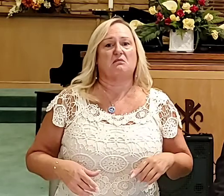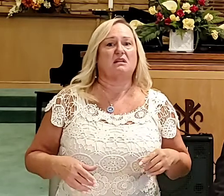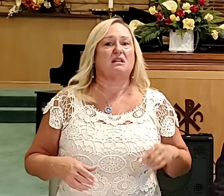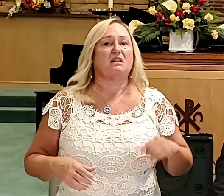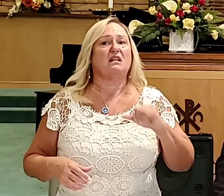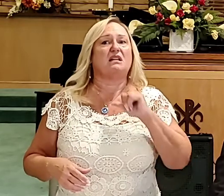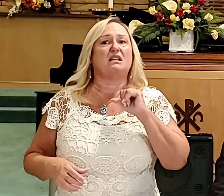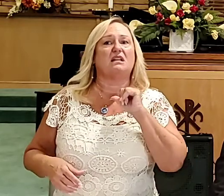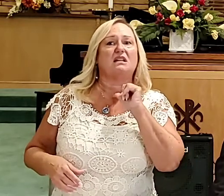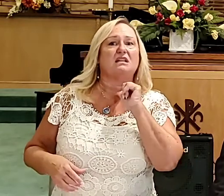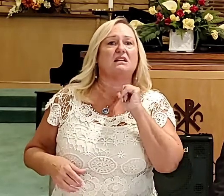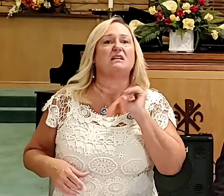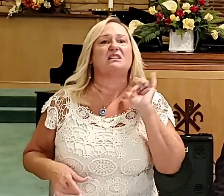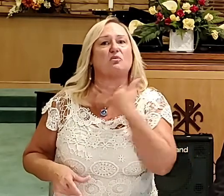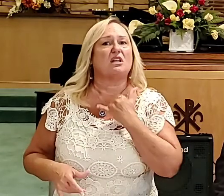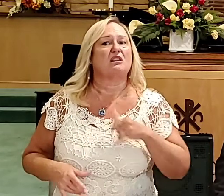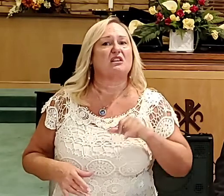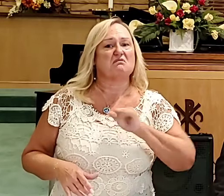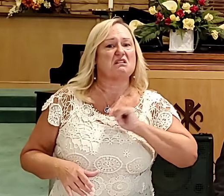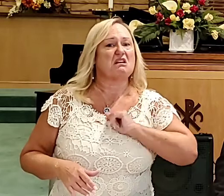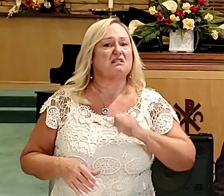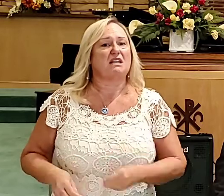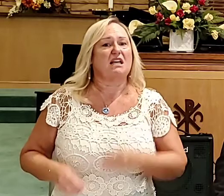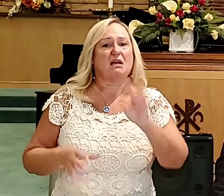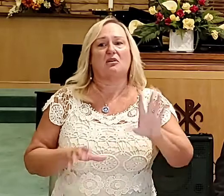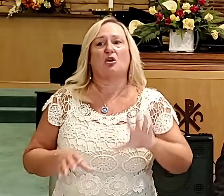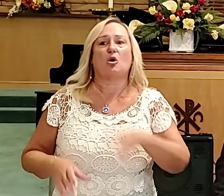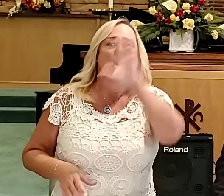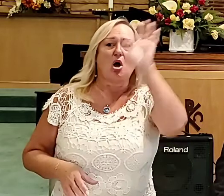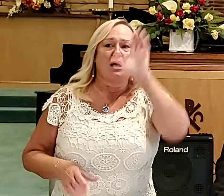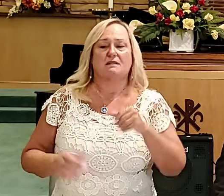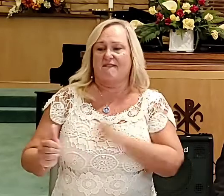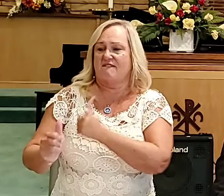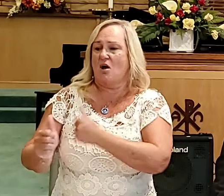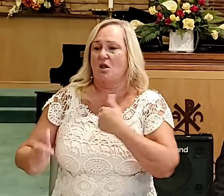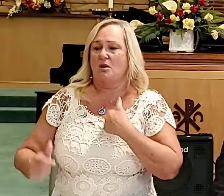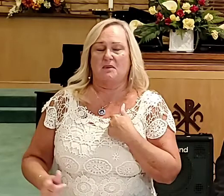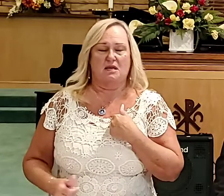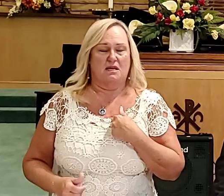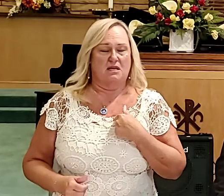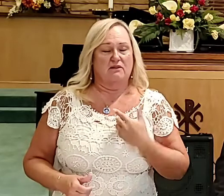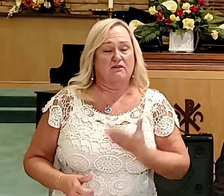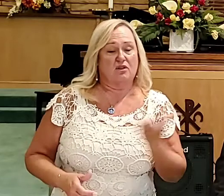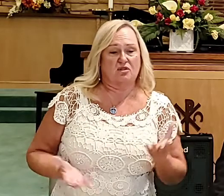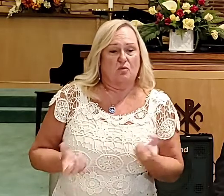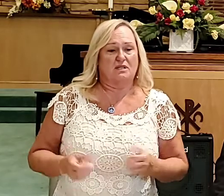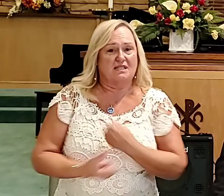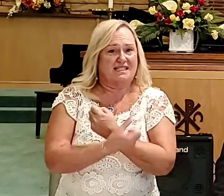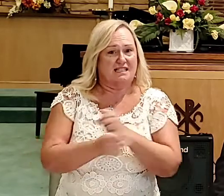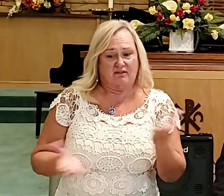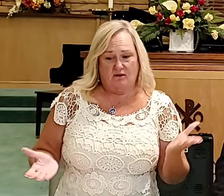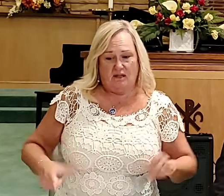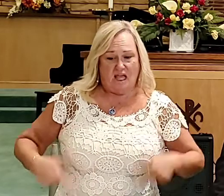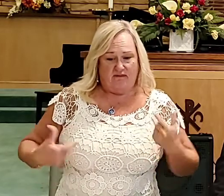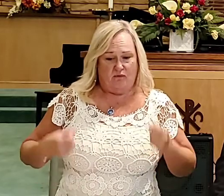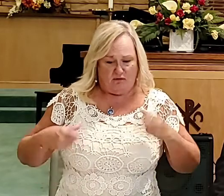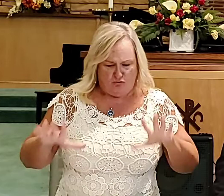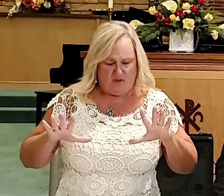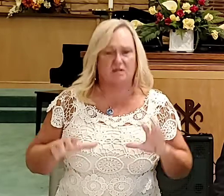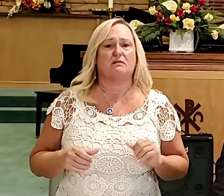themselves and take up their cross and follow me. For those who want to save their life will lose